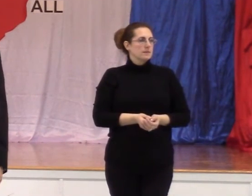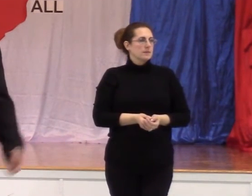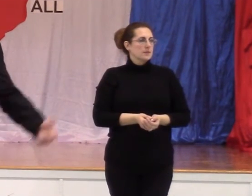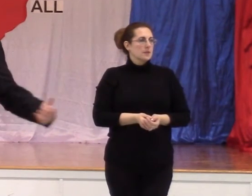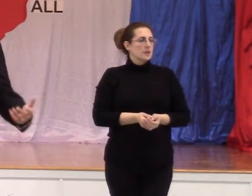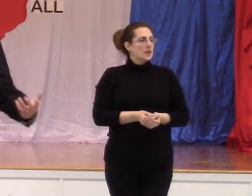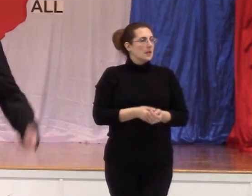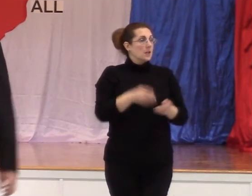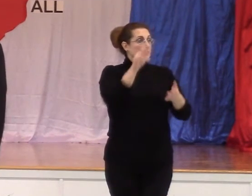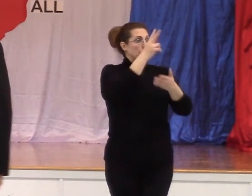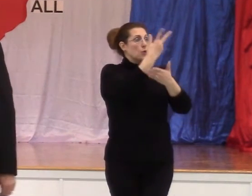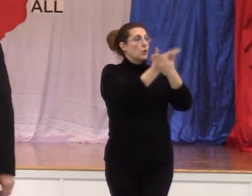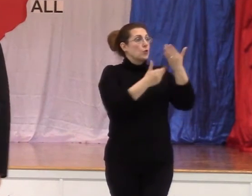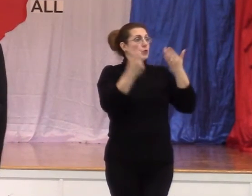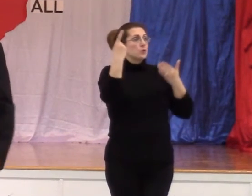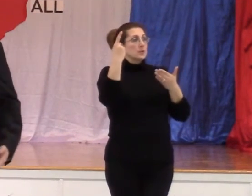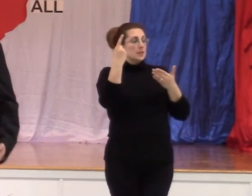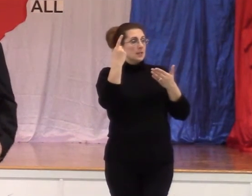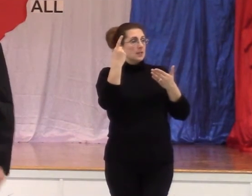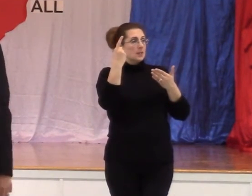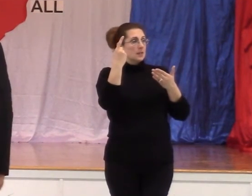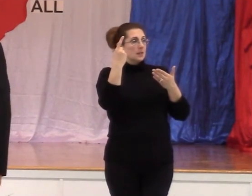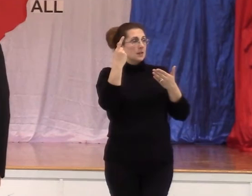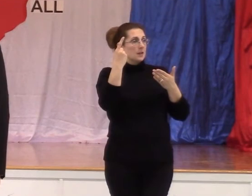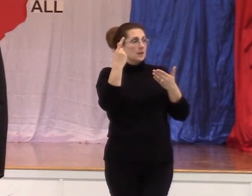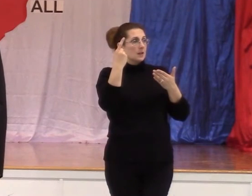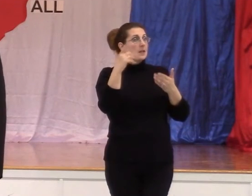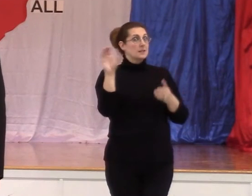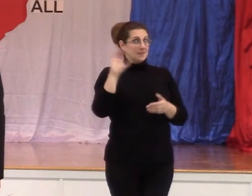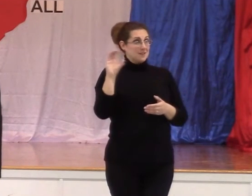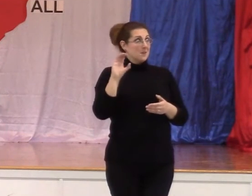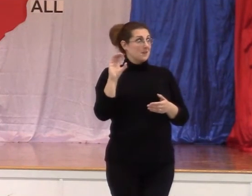So even in the Trinity, you see conserving.